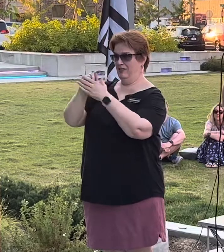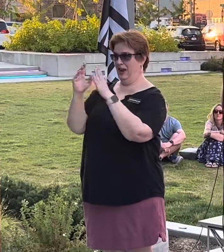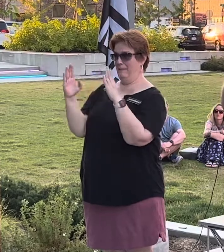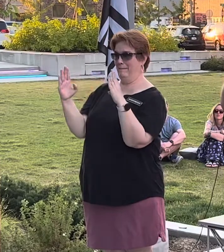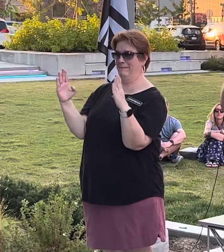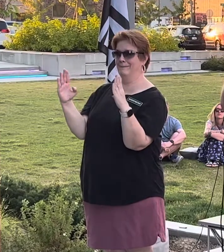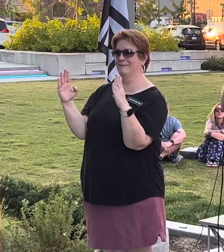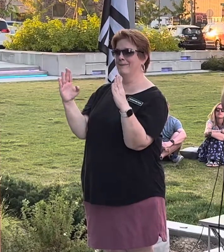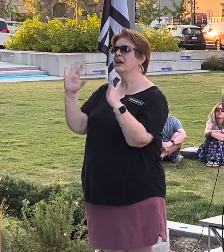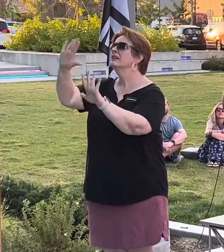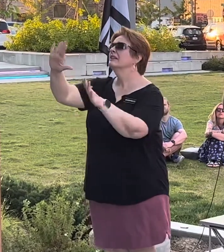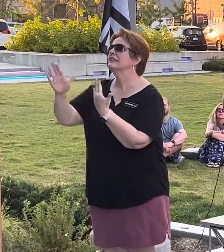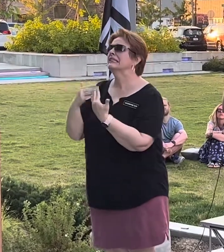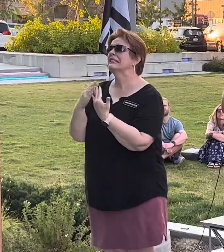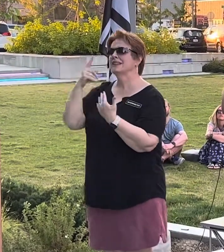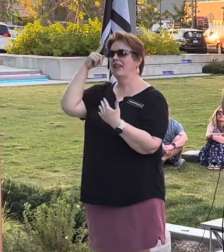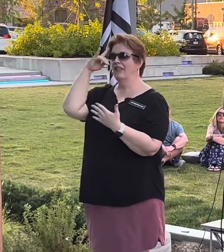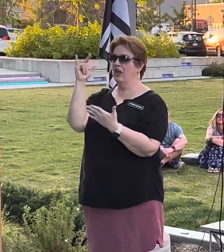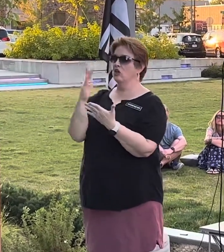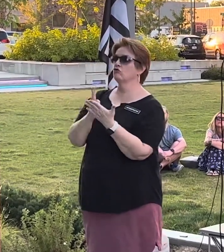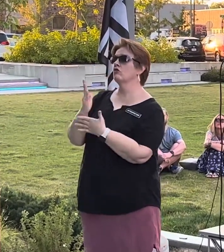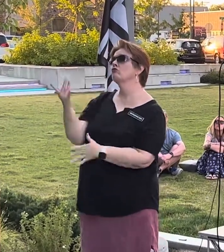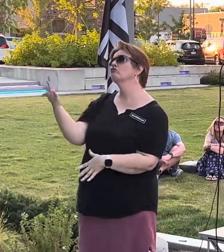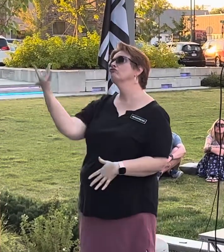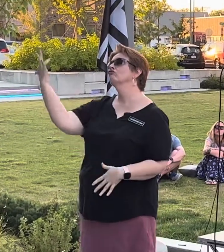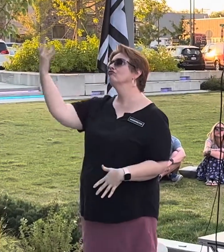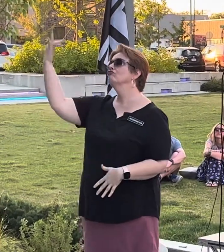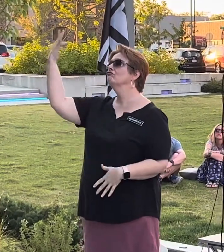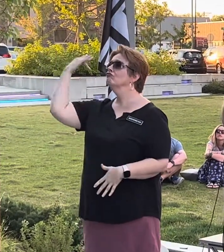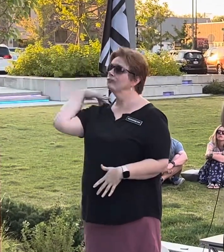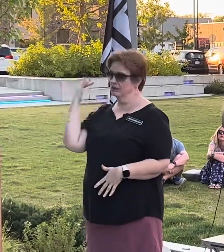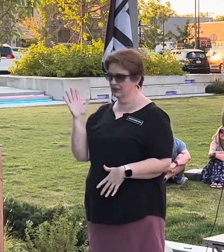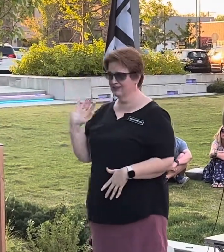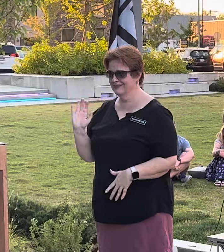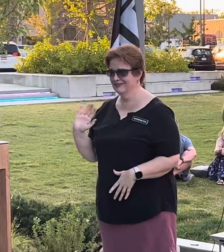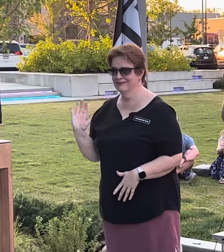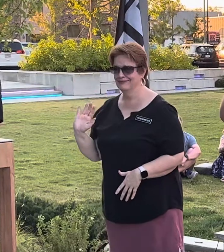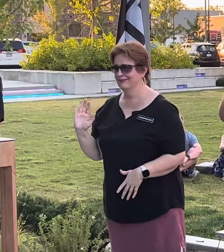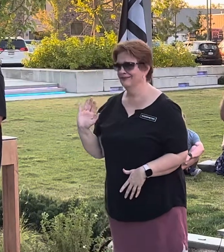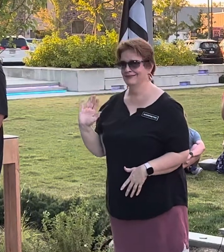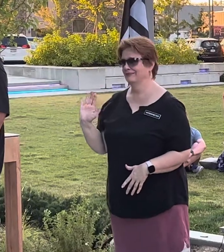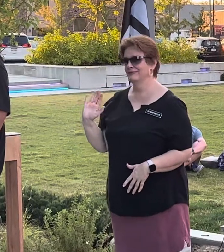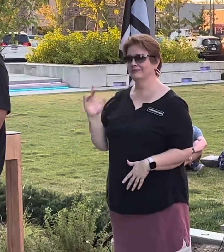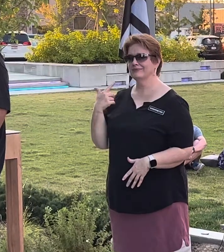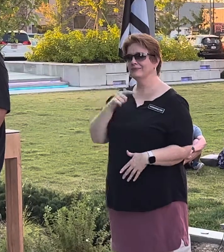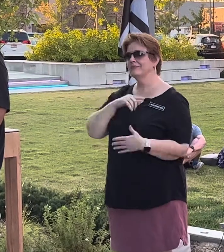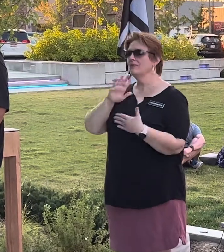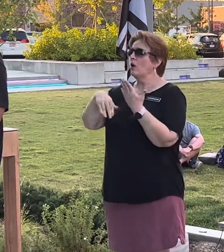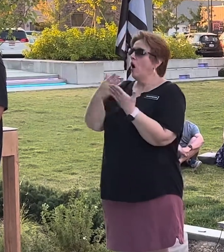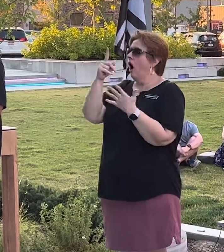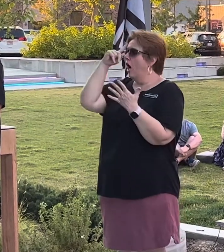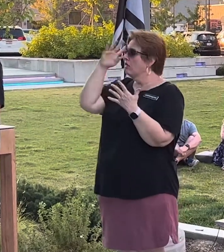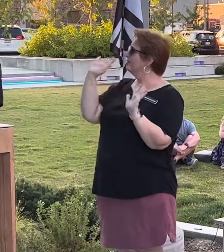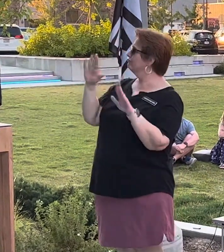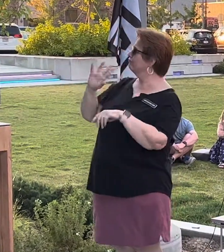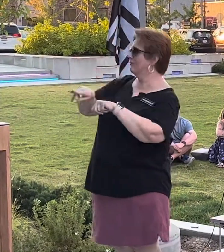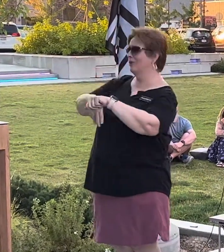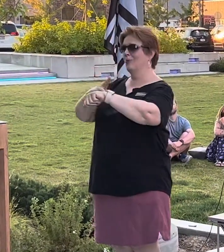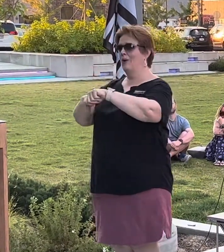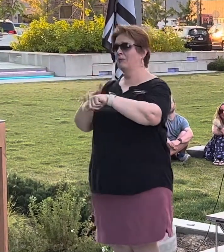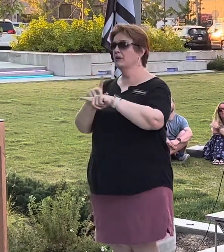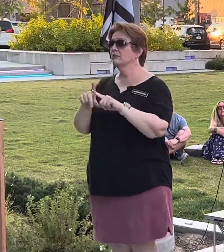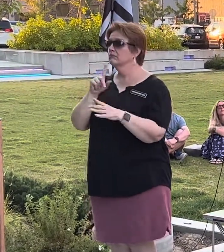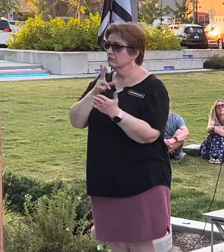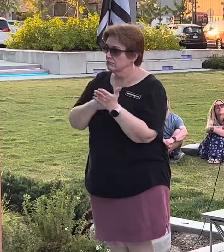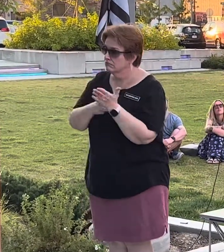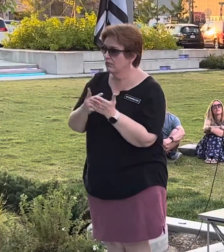so easy to think about these rights that we all share and we all sort of take for granted, but to think about it